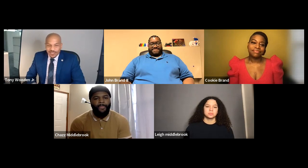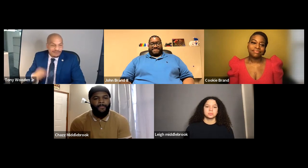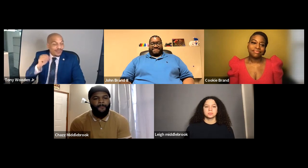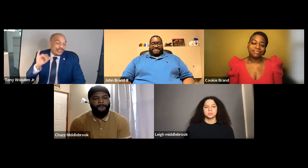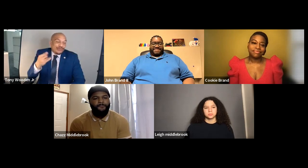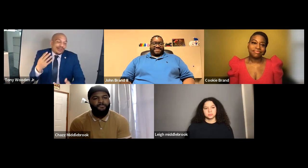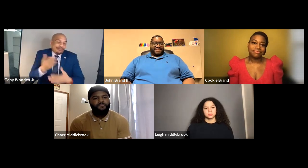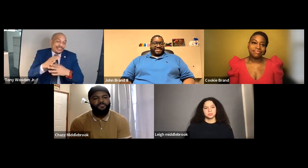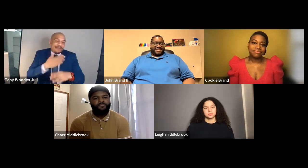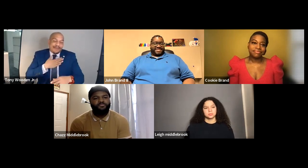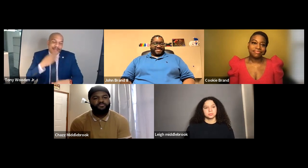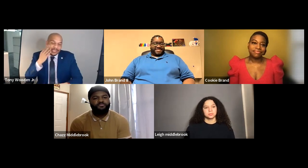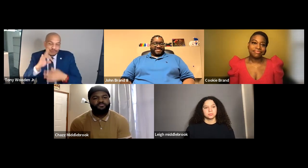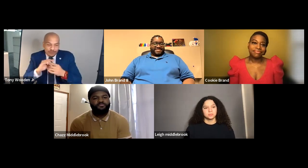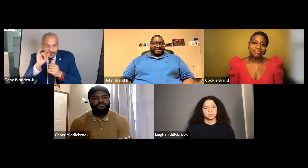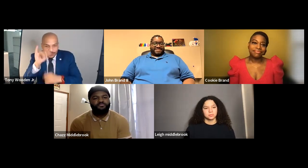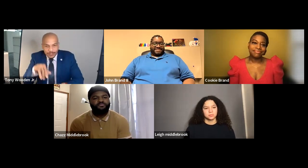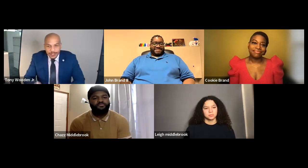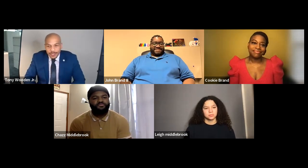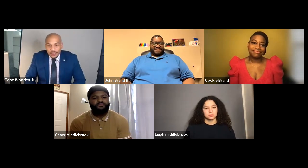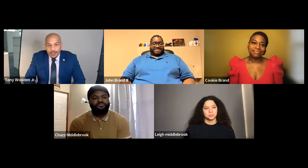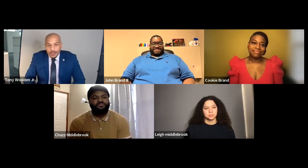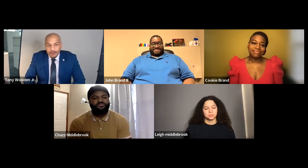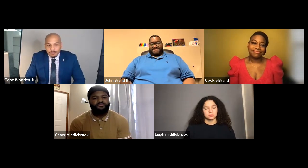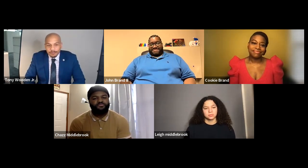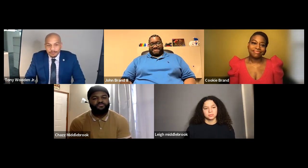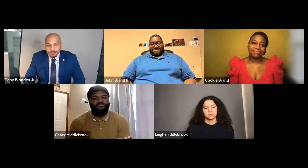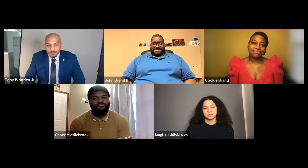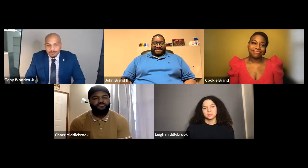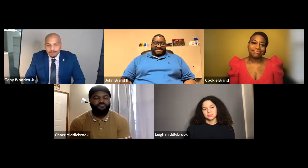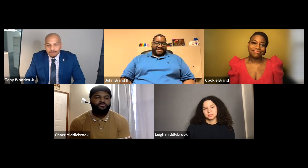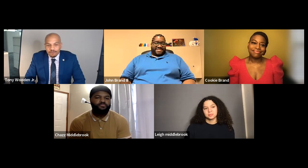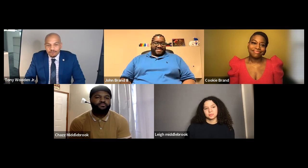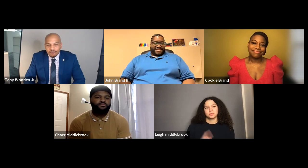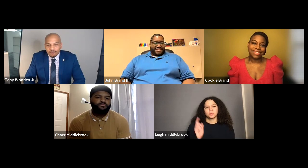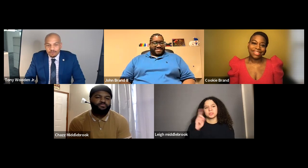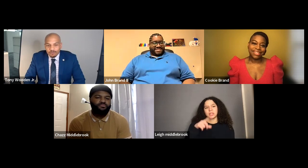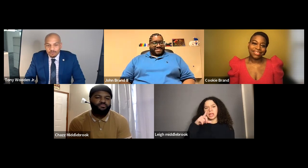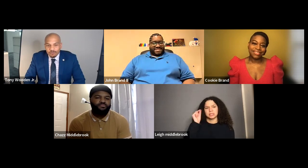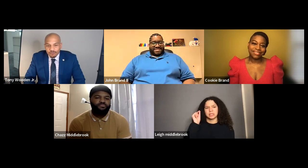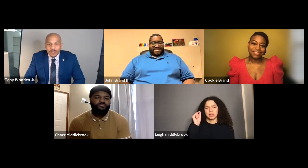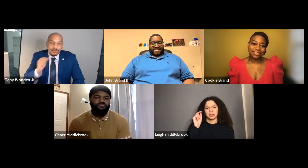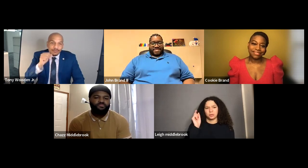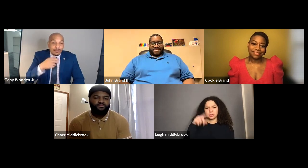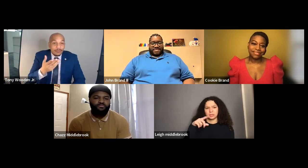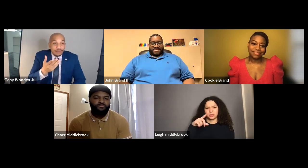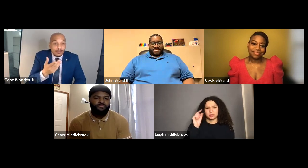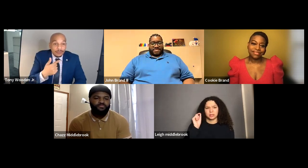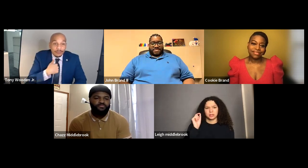different experience. It was so cool. So I just wanted to share my experience with that. And Leah's asking, was that